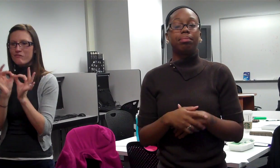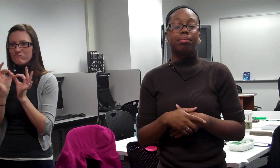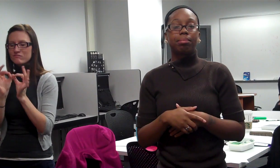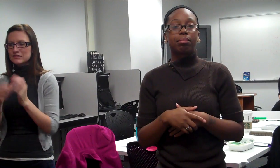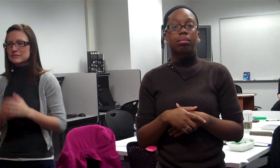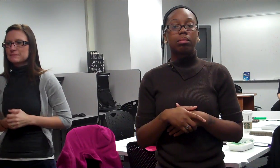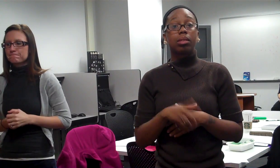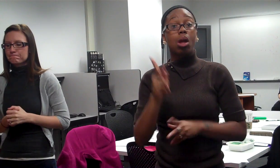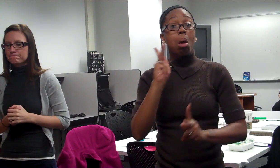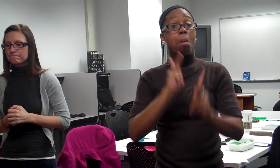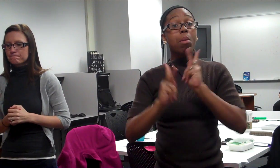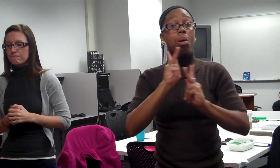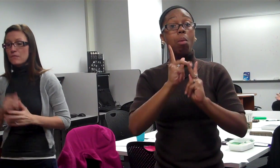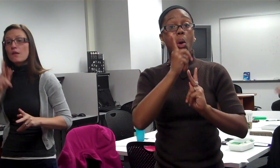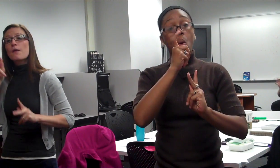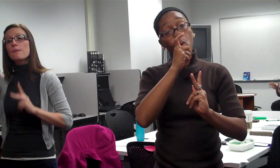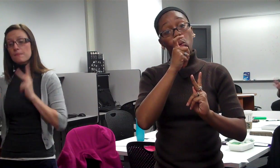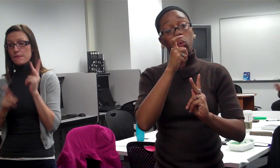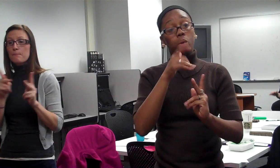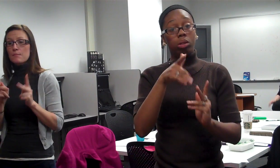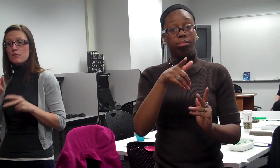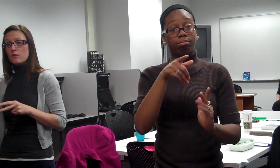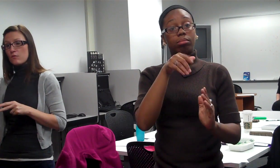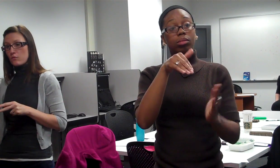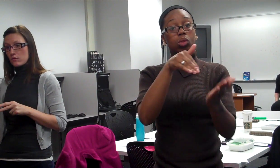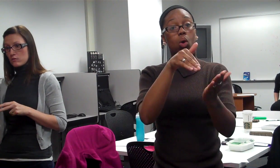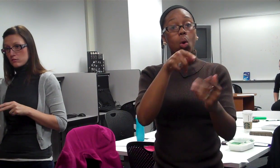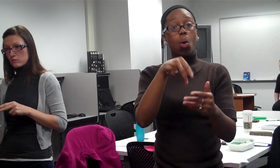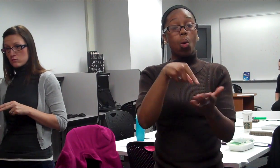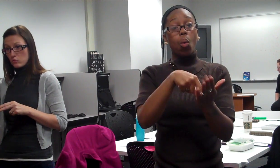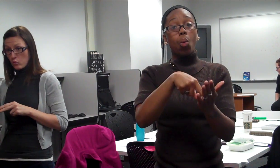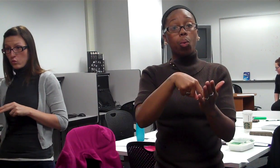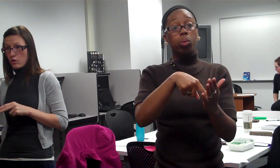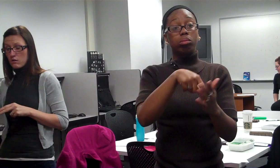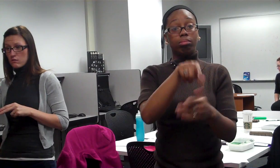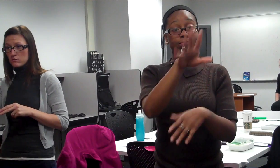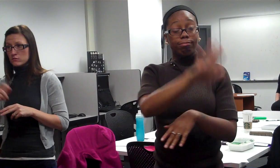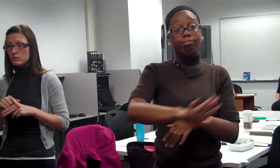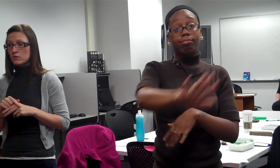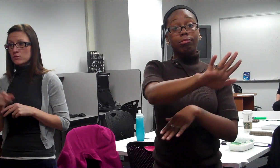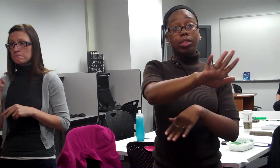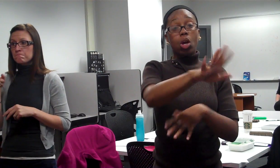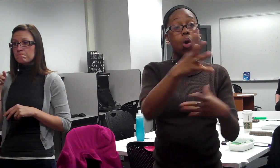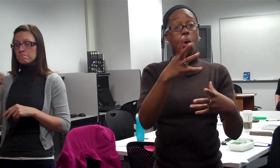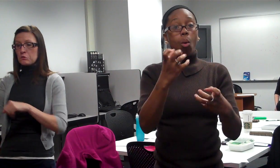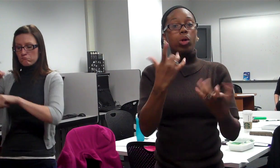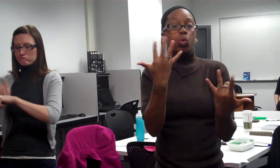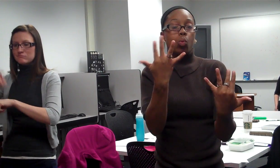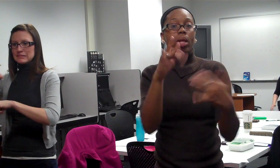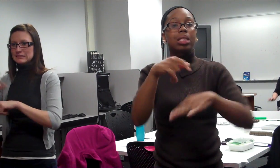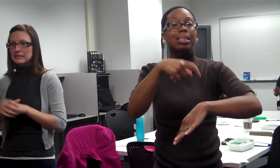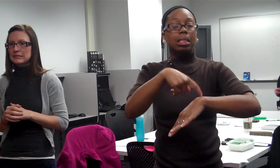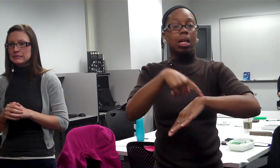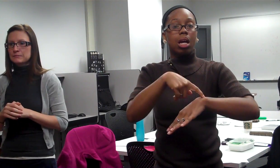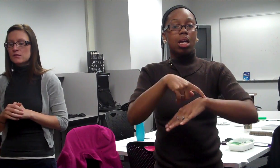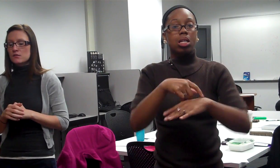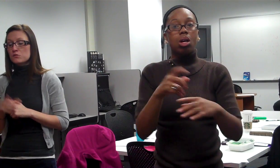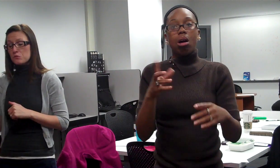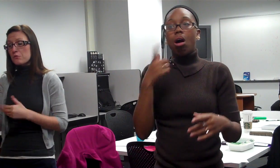people that own the resort really like to keep things right on time. So everyone had to do the potty dance for 5 minutes before we could